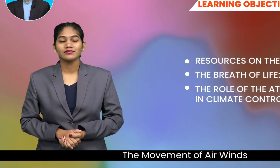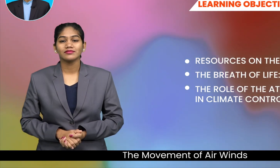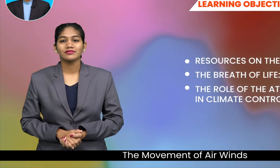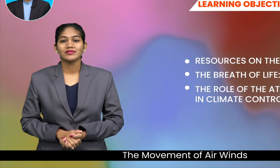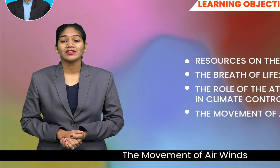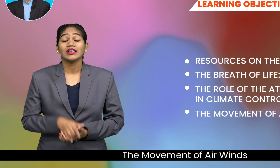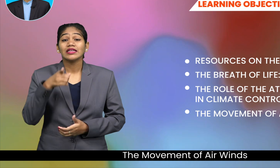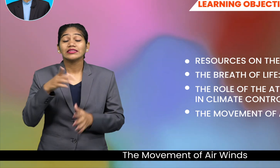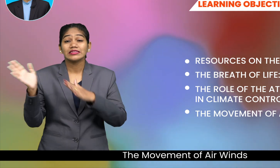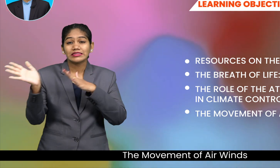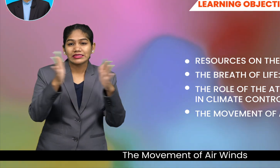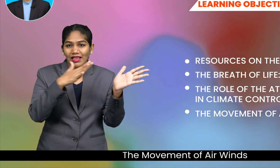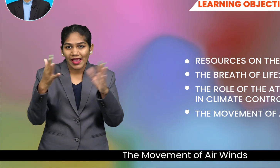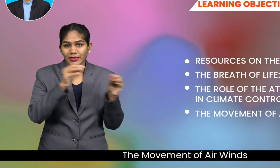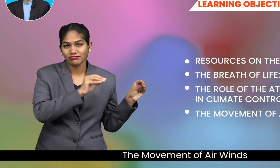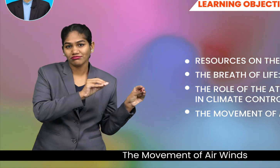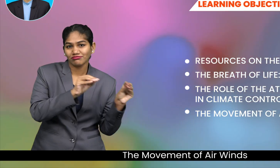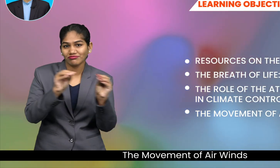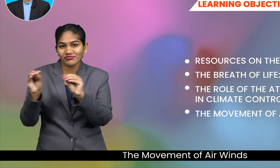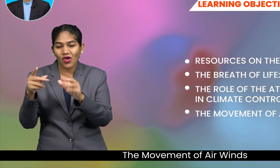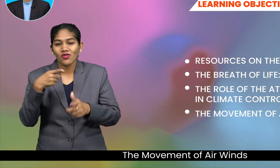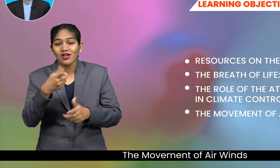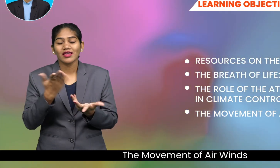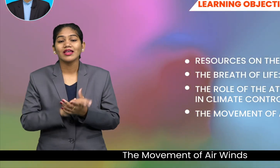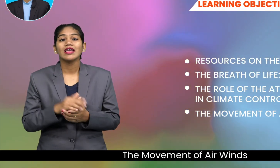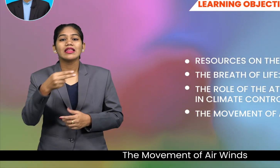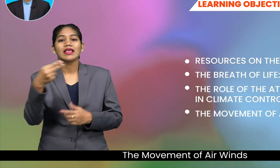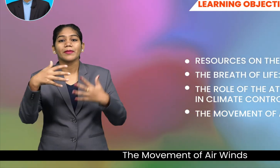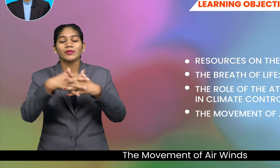the movement of air, winds,